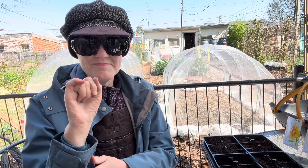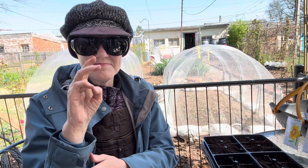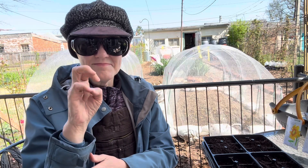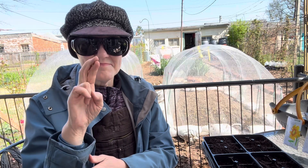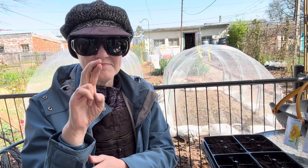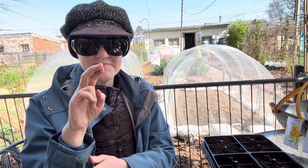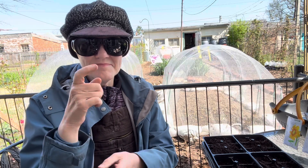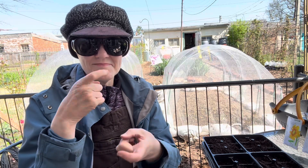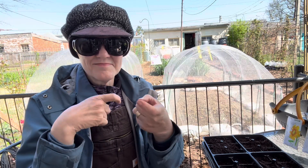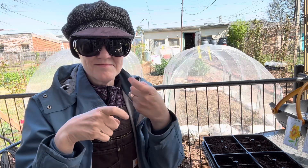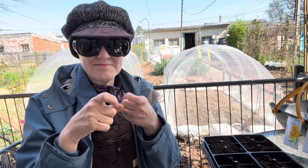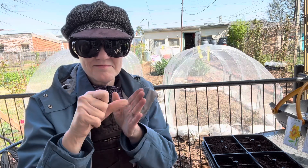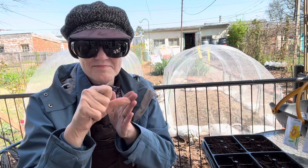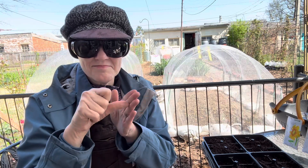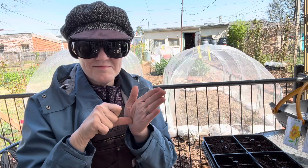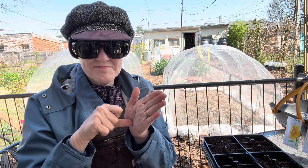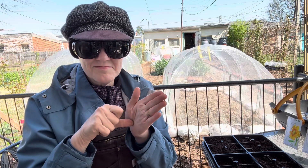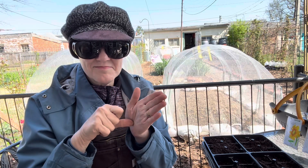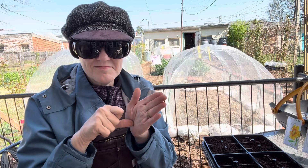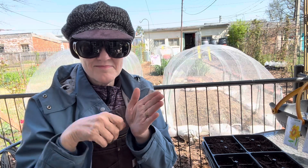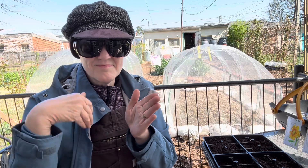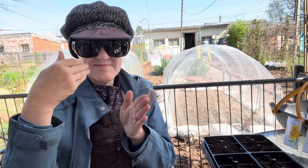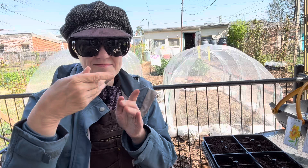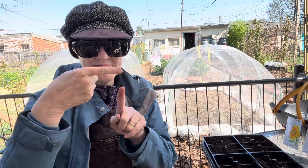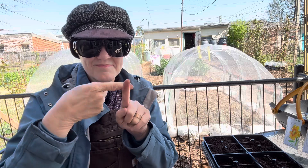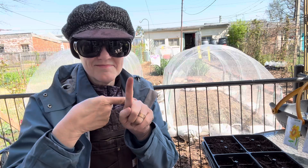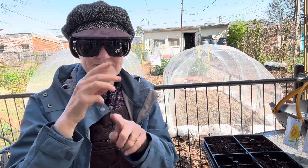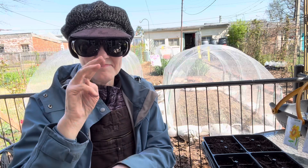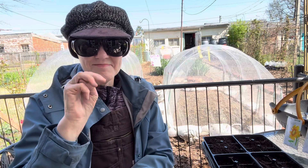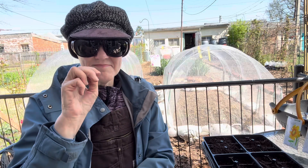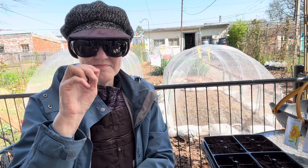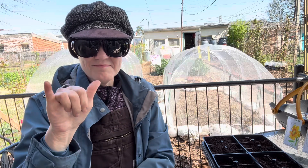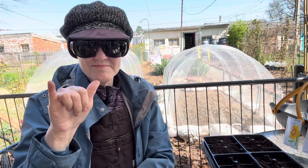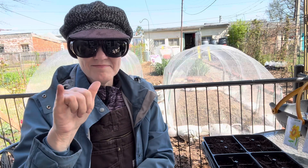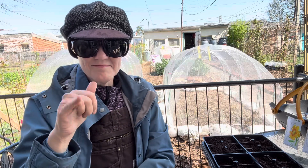to have liver transplant surgery next month in May.